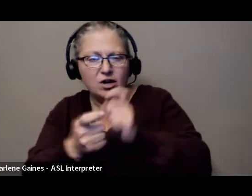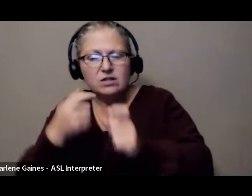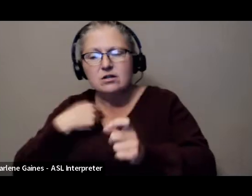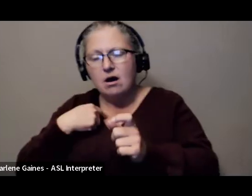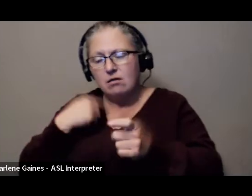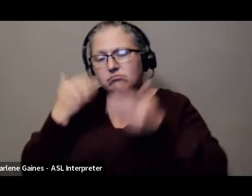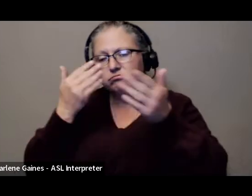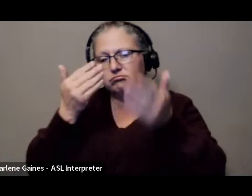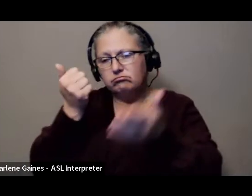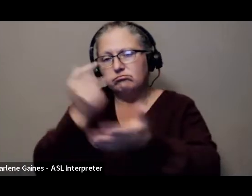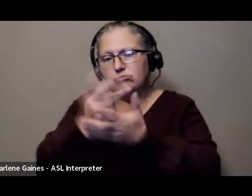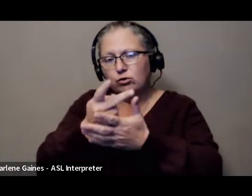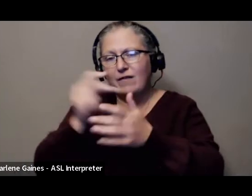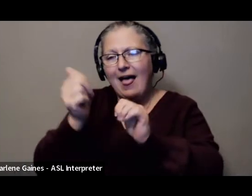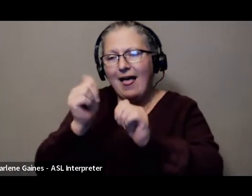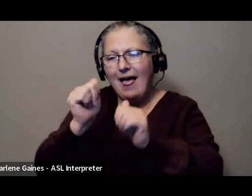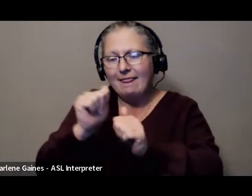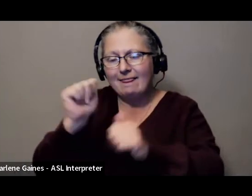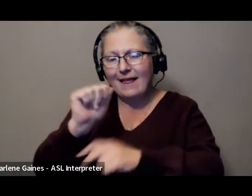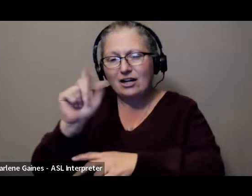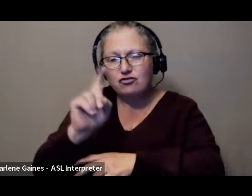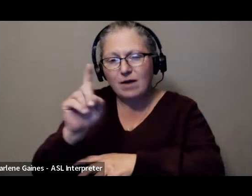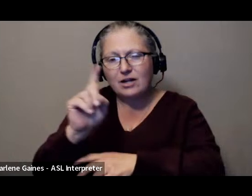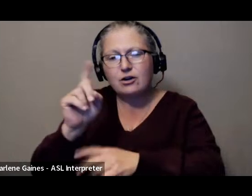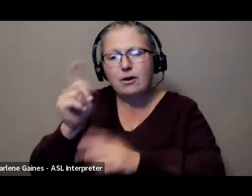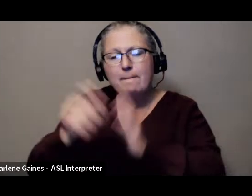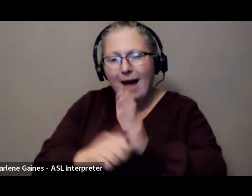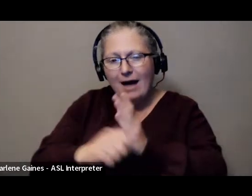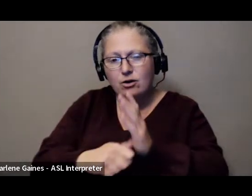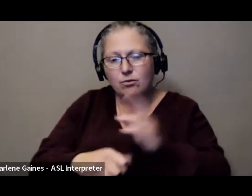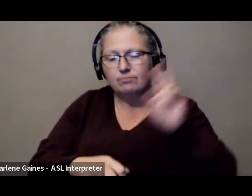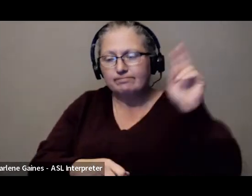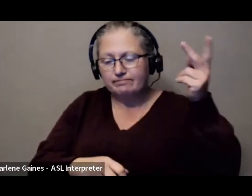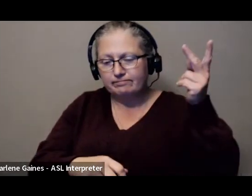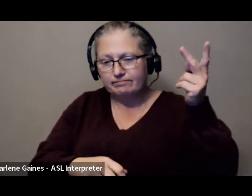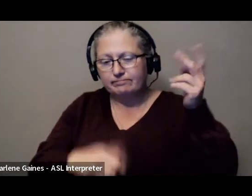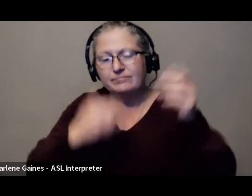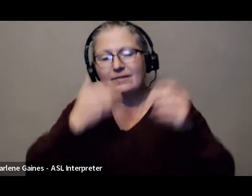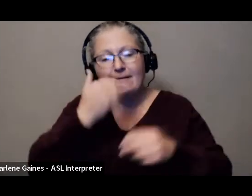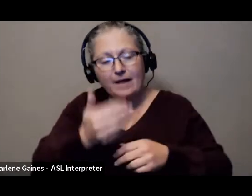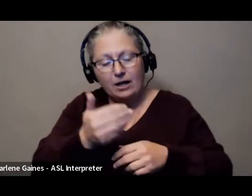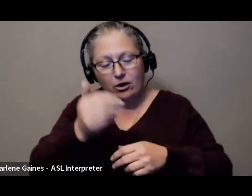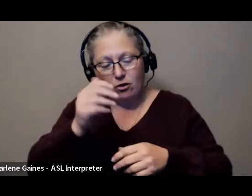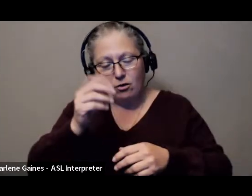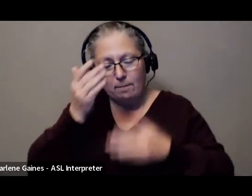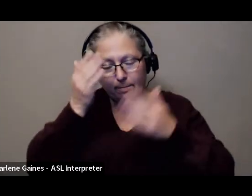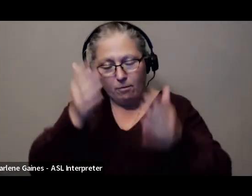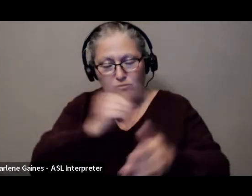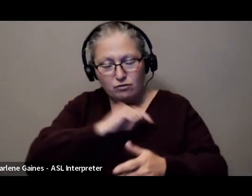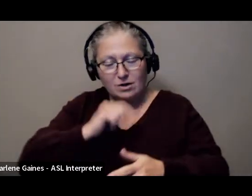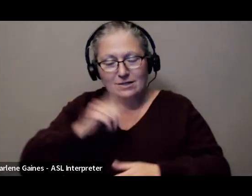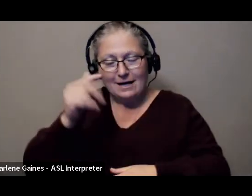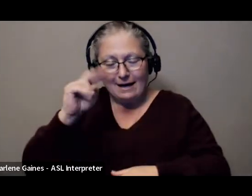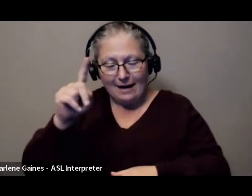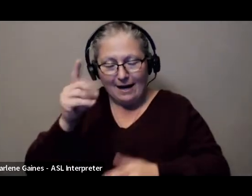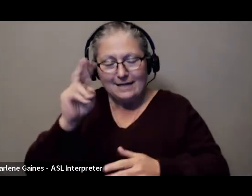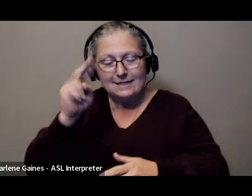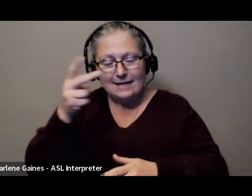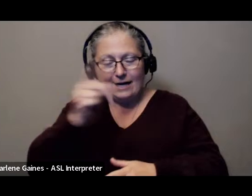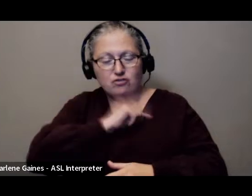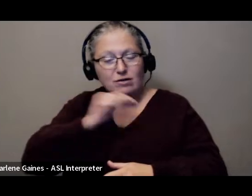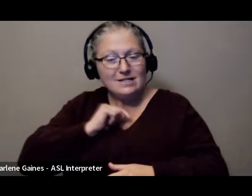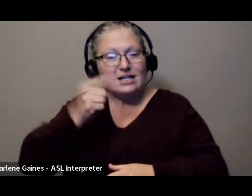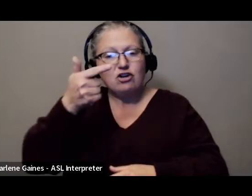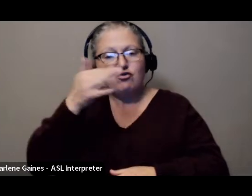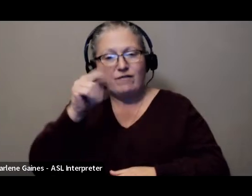the athletic director manual. Thank you. Second. Thank you. So motion by trustee Land, second by